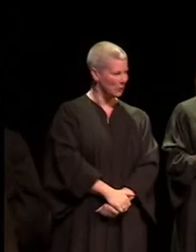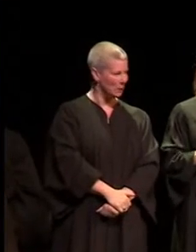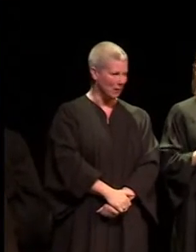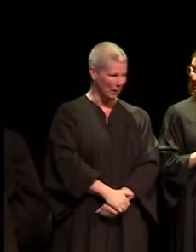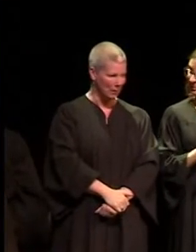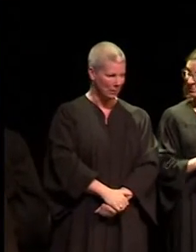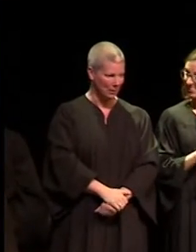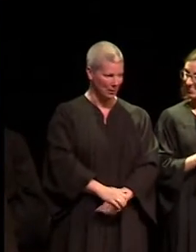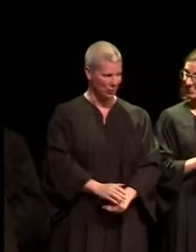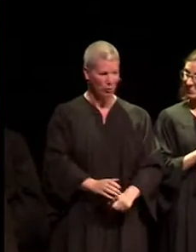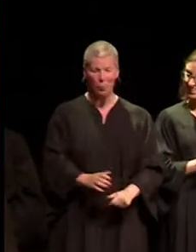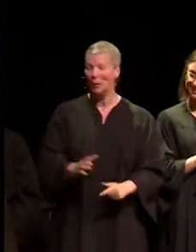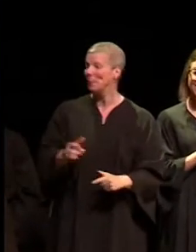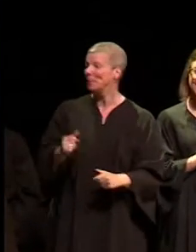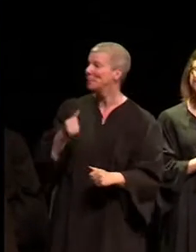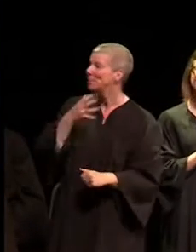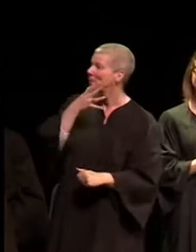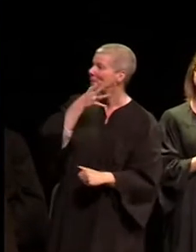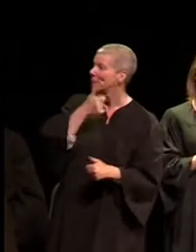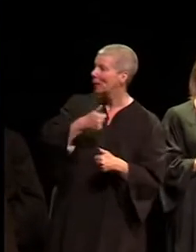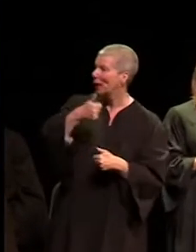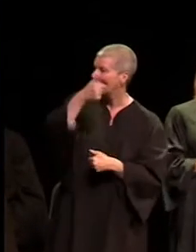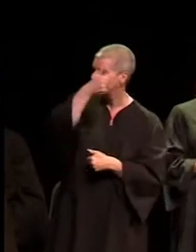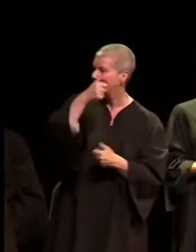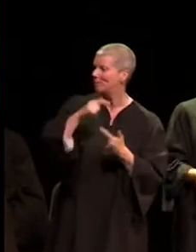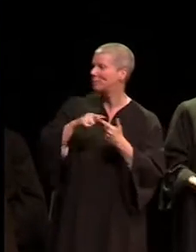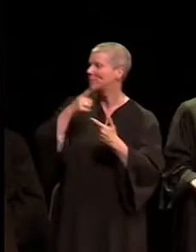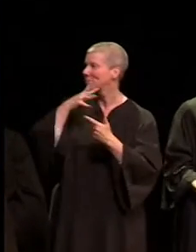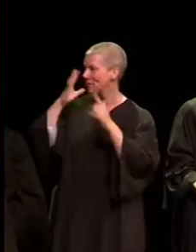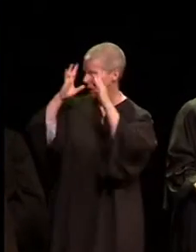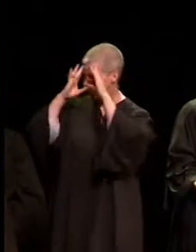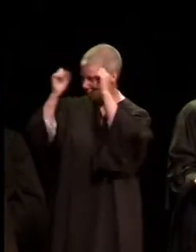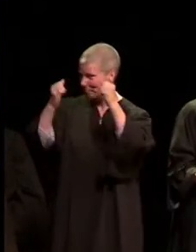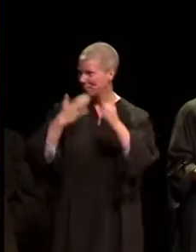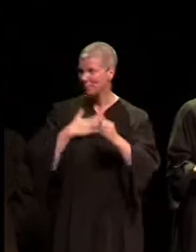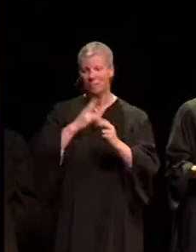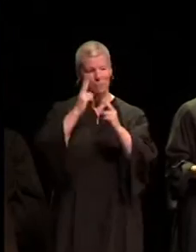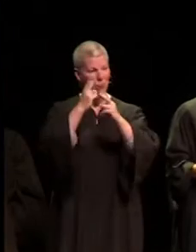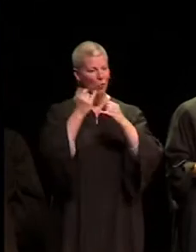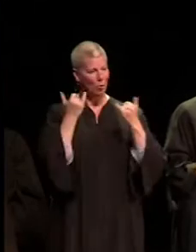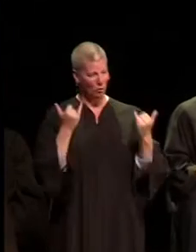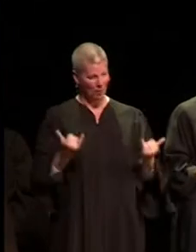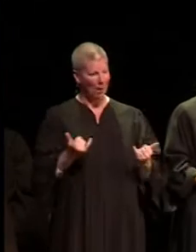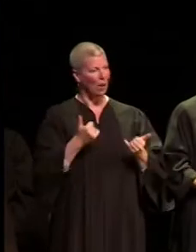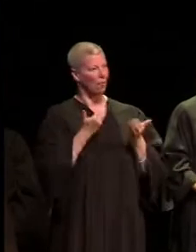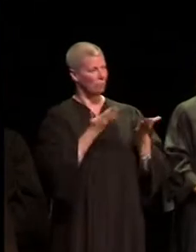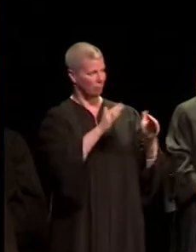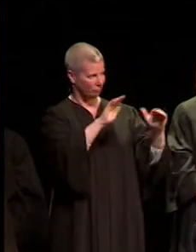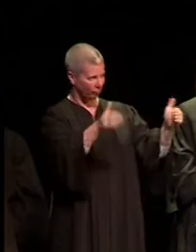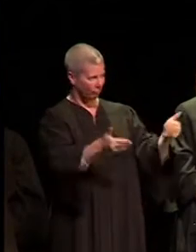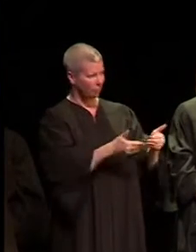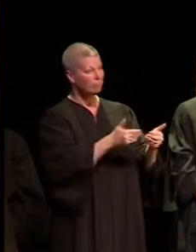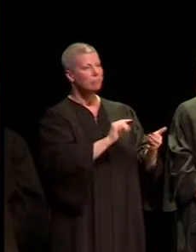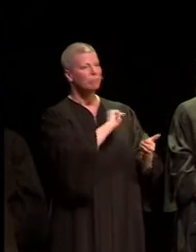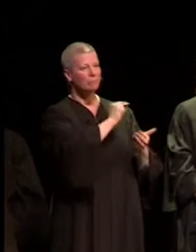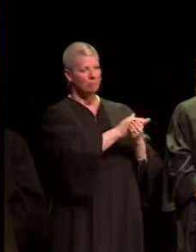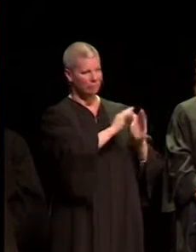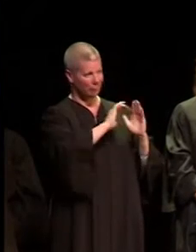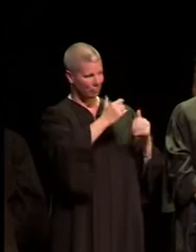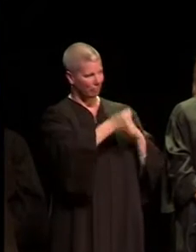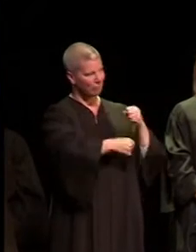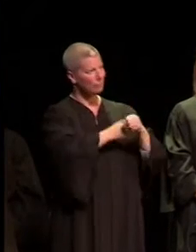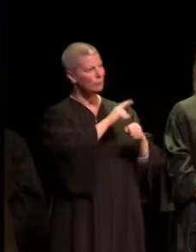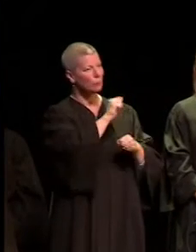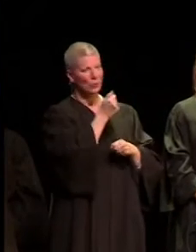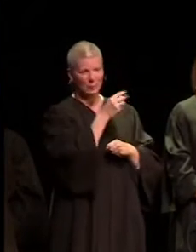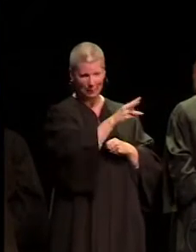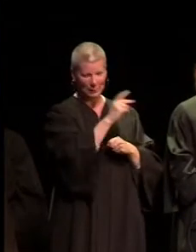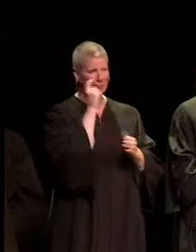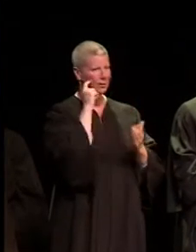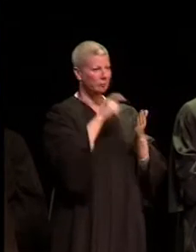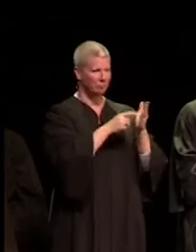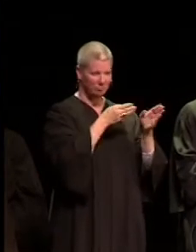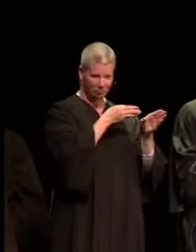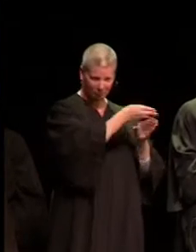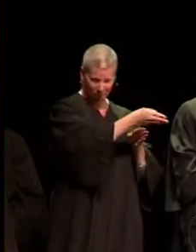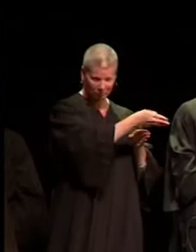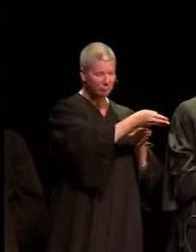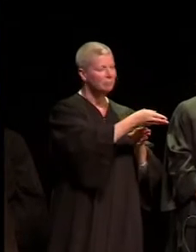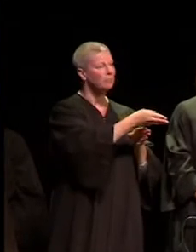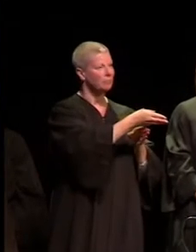Madam Chancellor, Madam President, I have the honor of presenting to you the graduates of 2016 for their credentials from